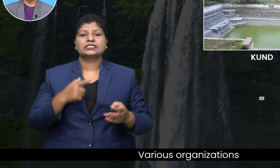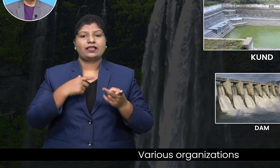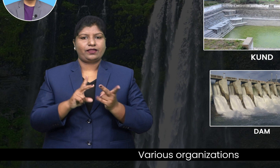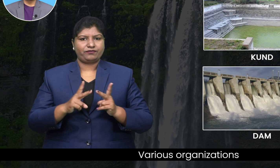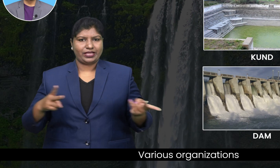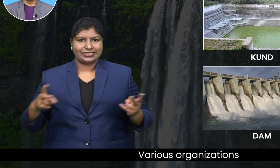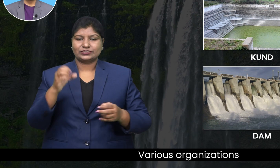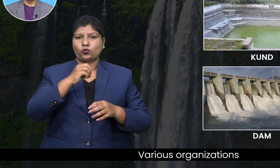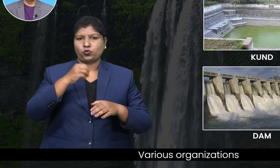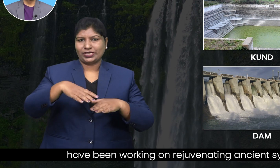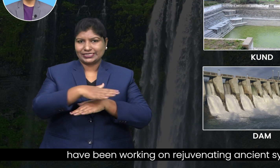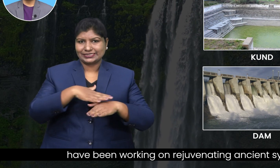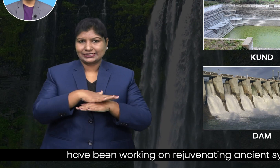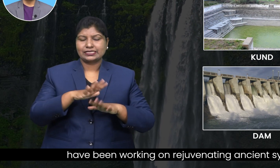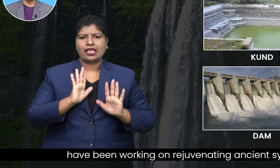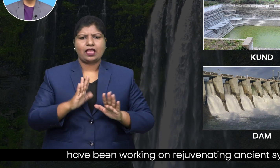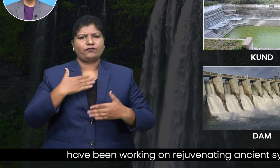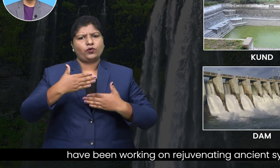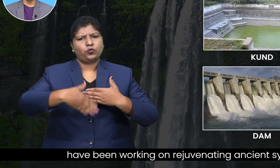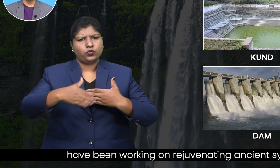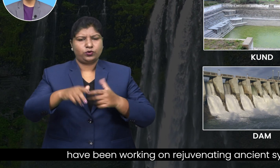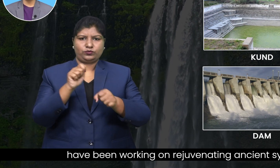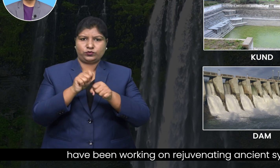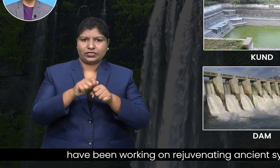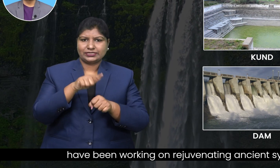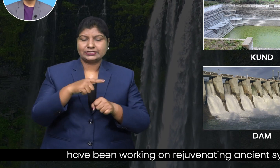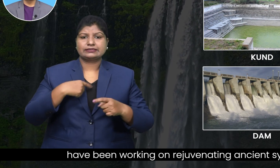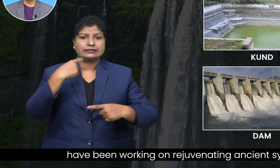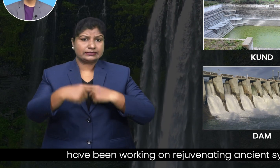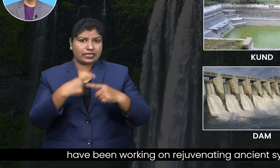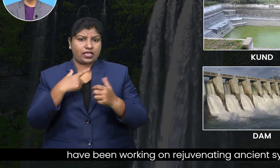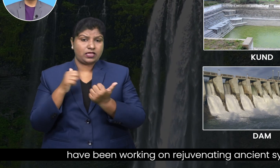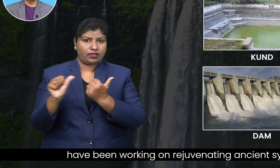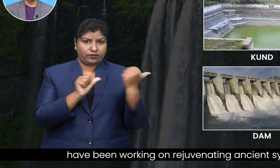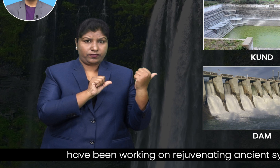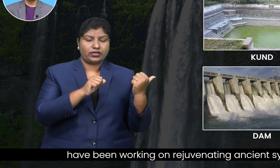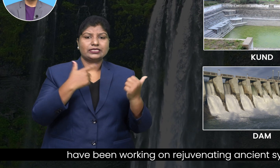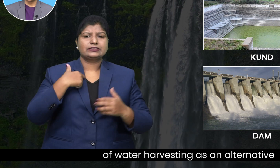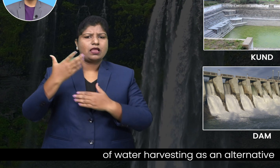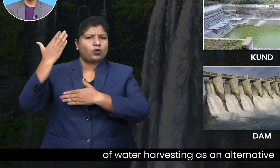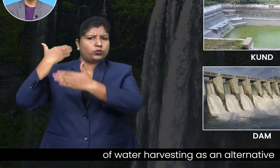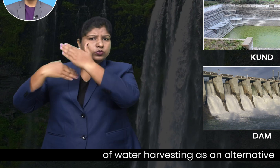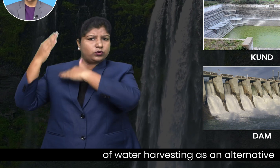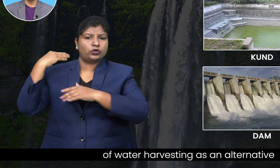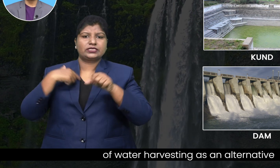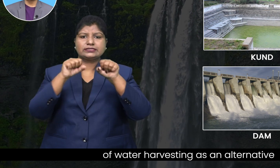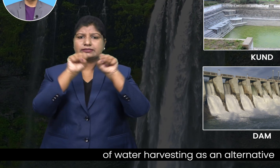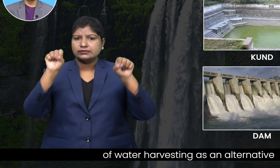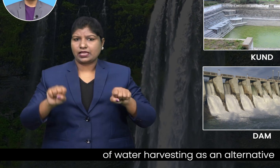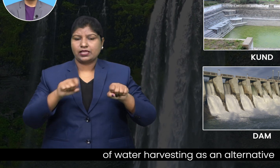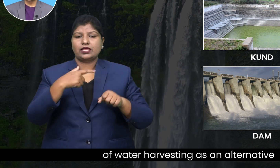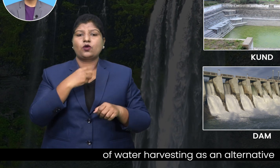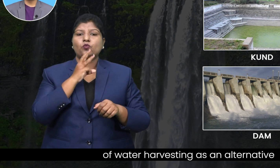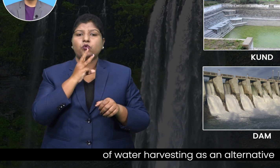Various organizations have been working on rejuvenating ancient system of water